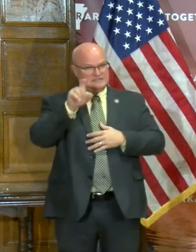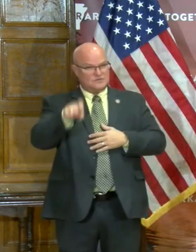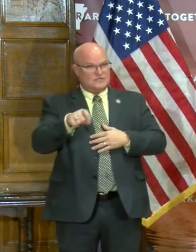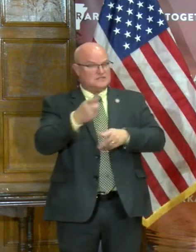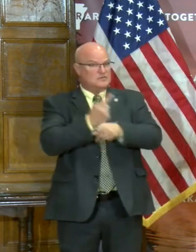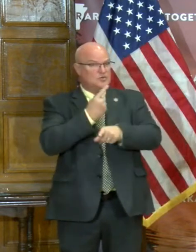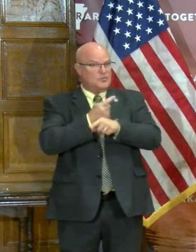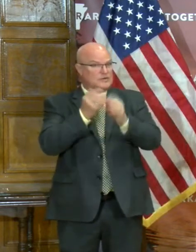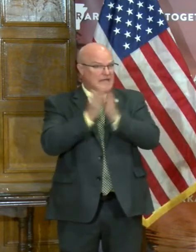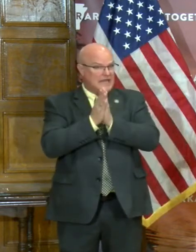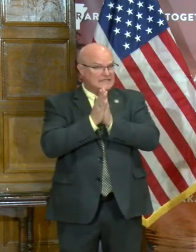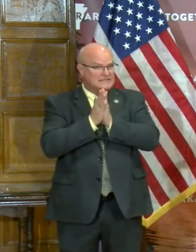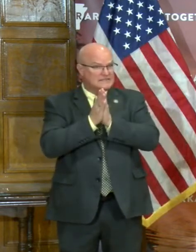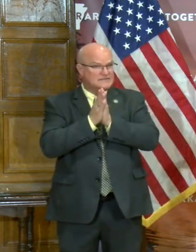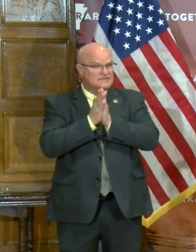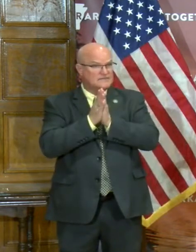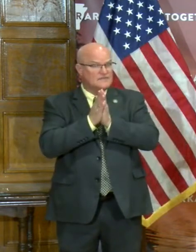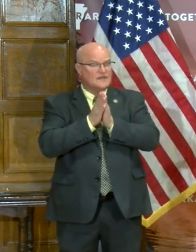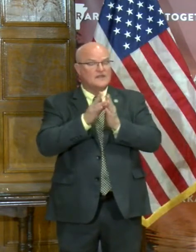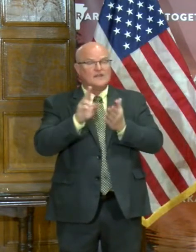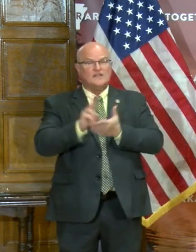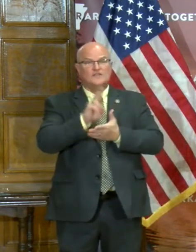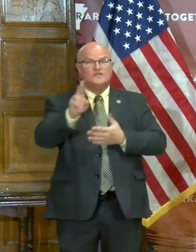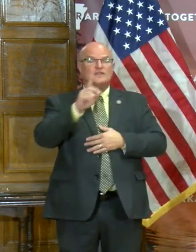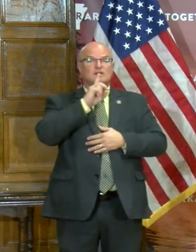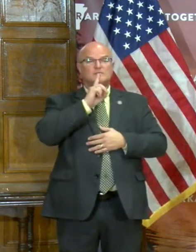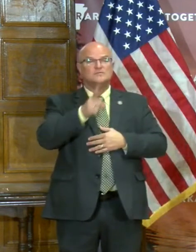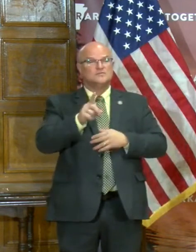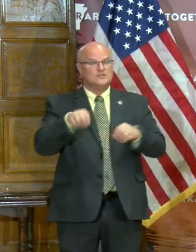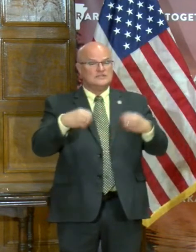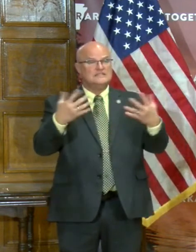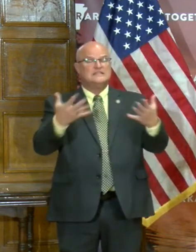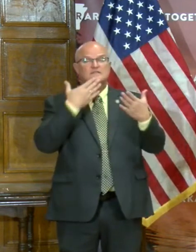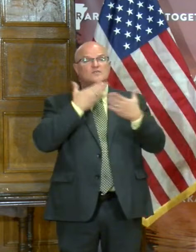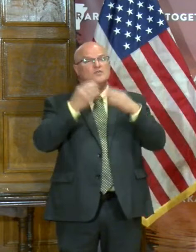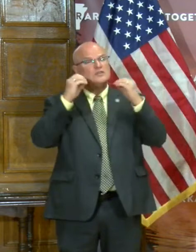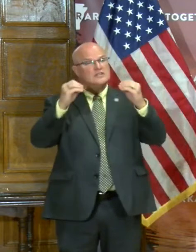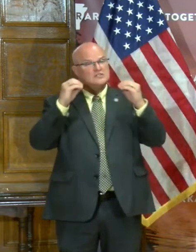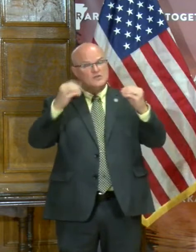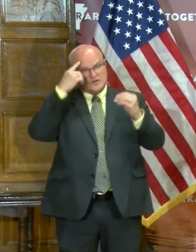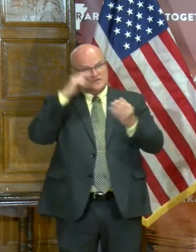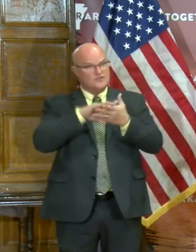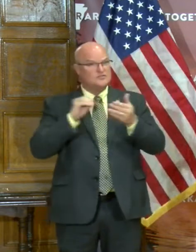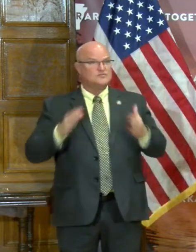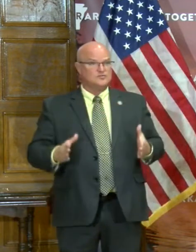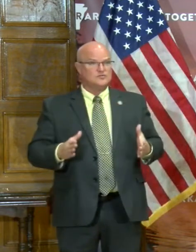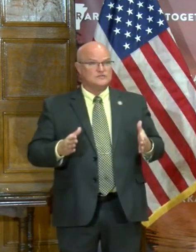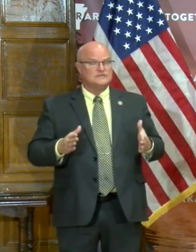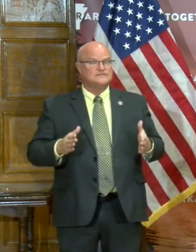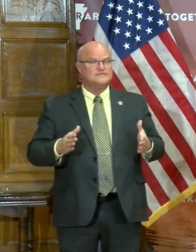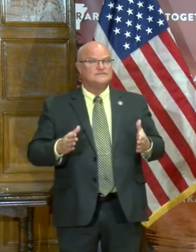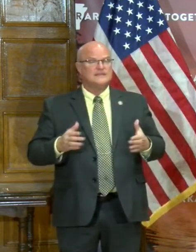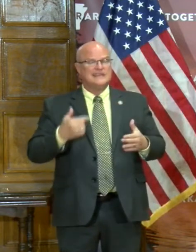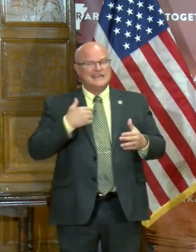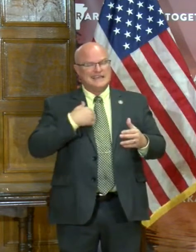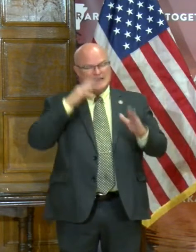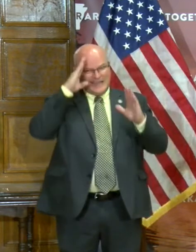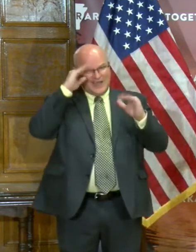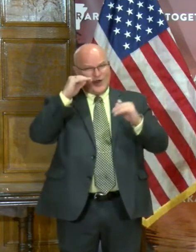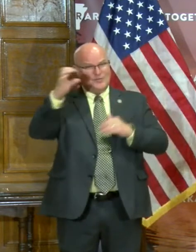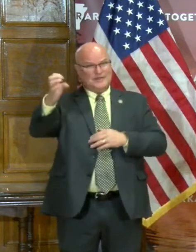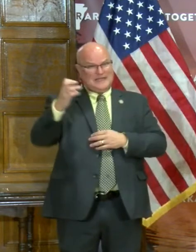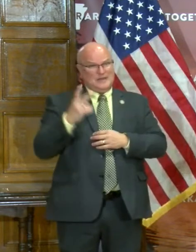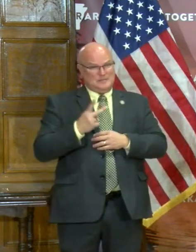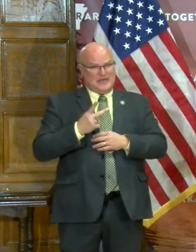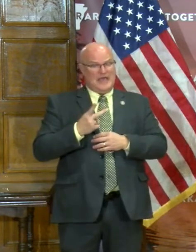ask. The university, I'm sure, is giving good instructions to the students. And I hope that when they come